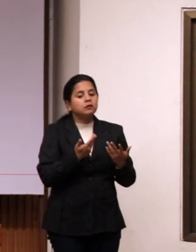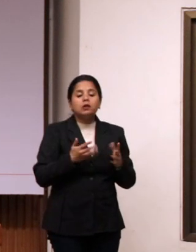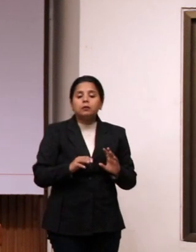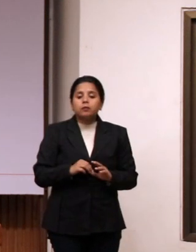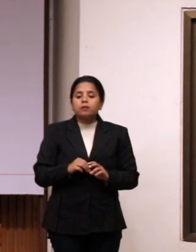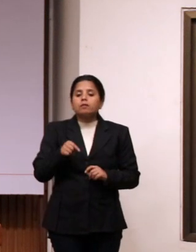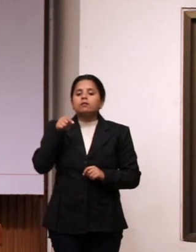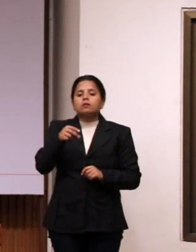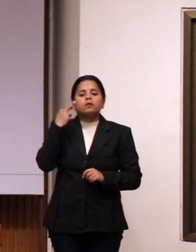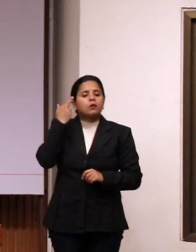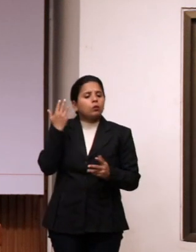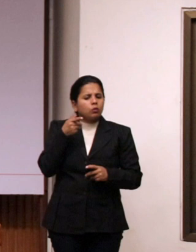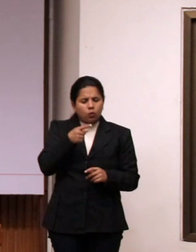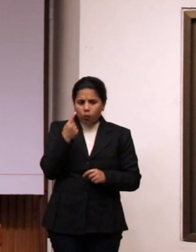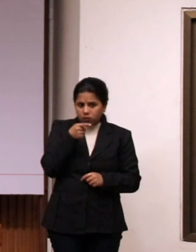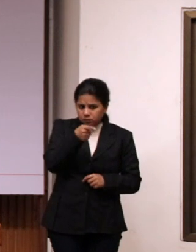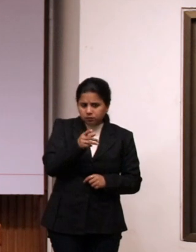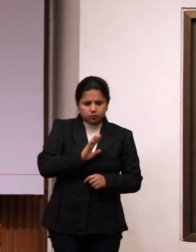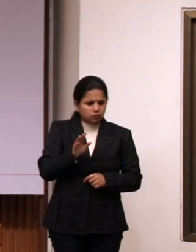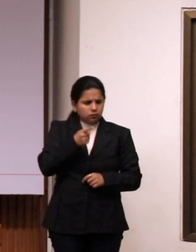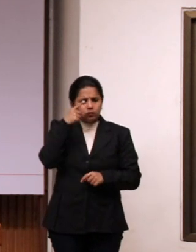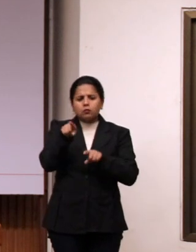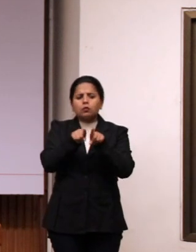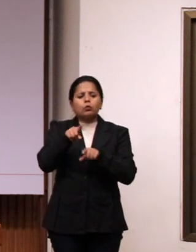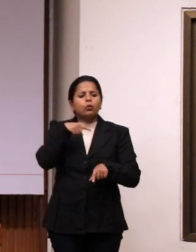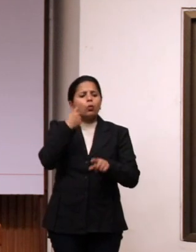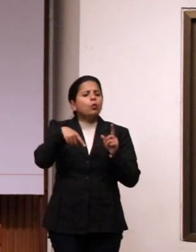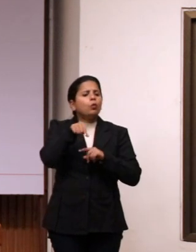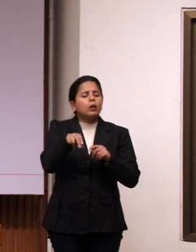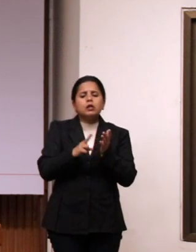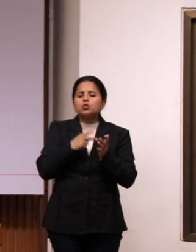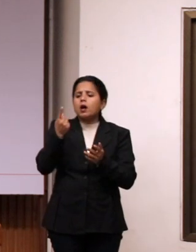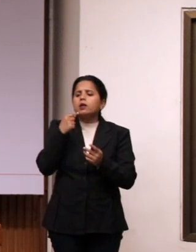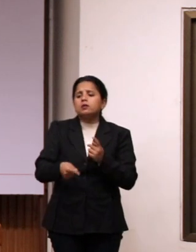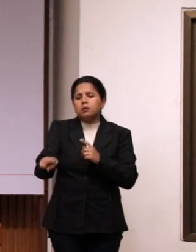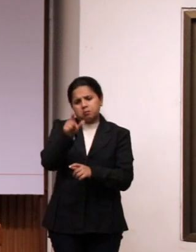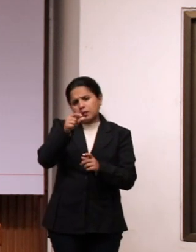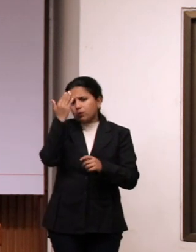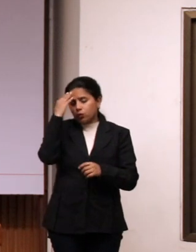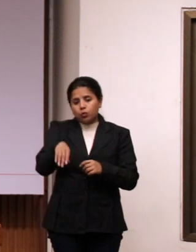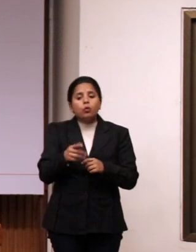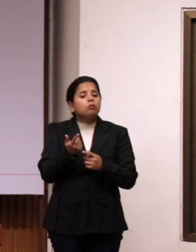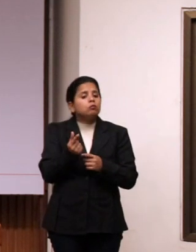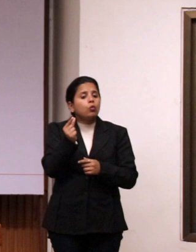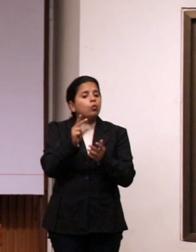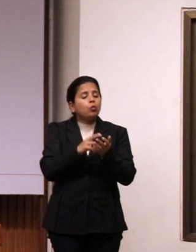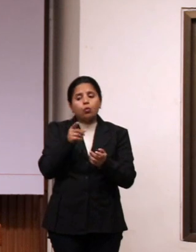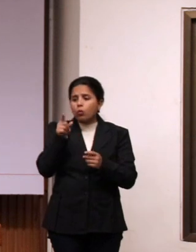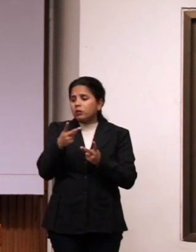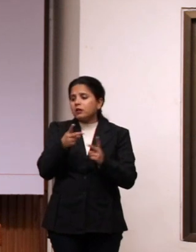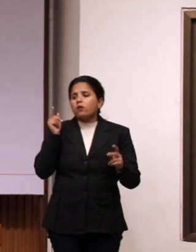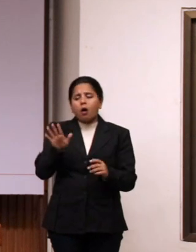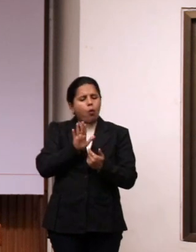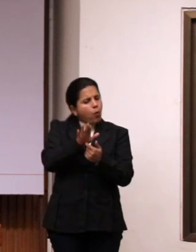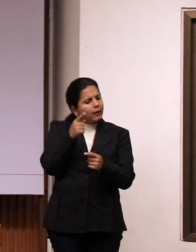therefore, not only that, I have seen, for example, Kuno National Park is the best example. Everybody knows Kuno for a different purpose, which I won't